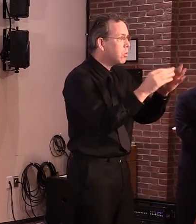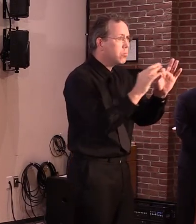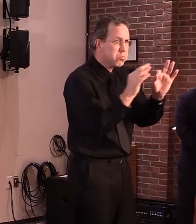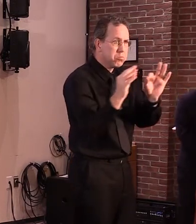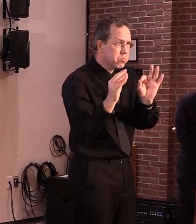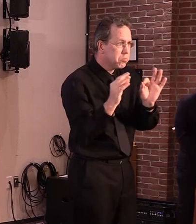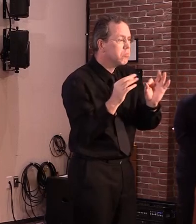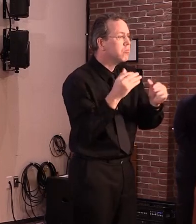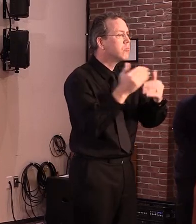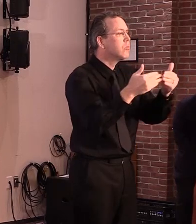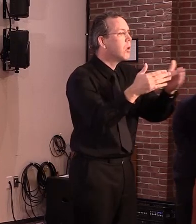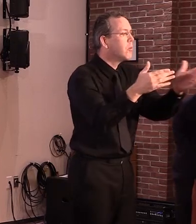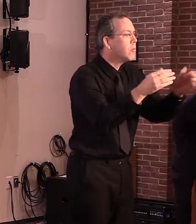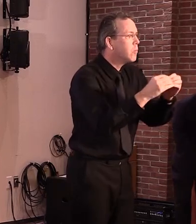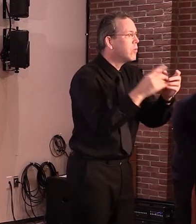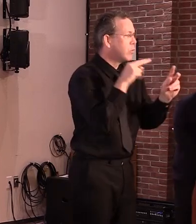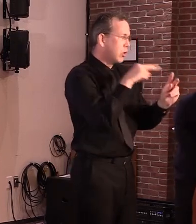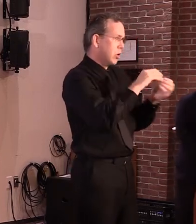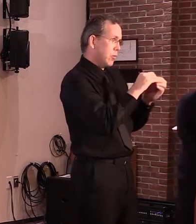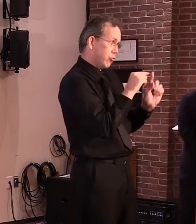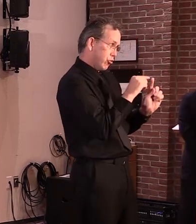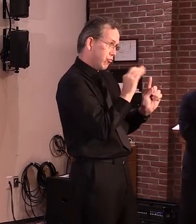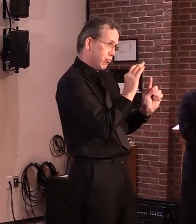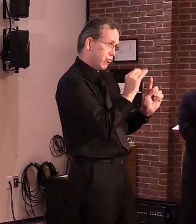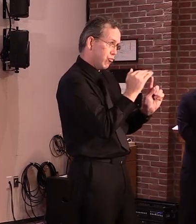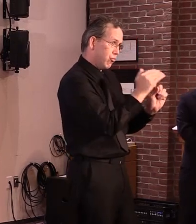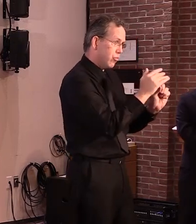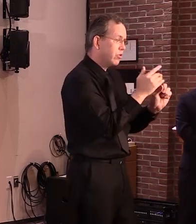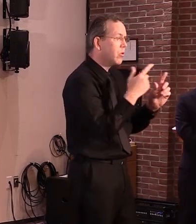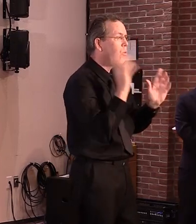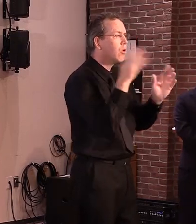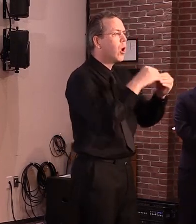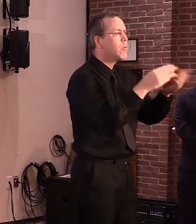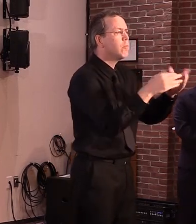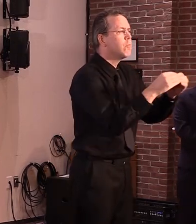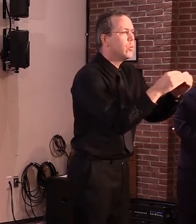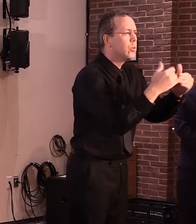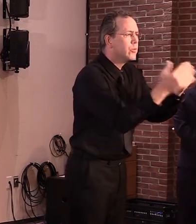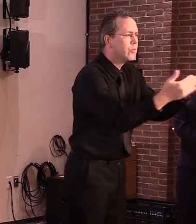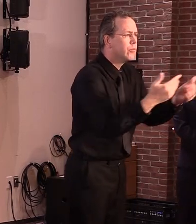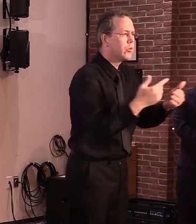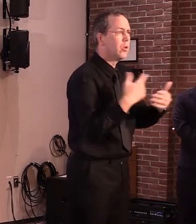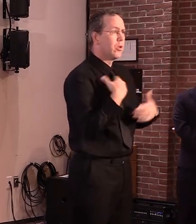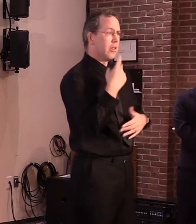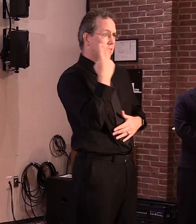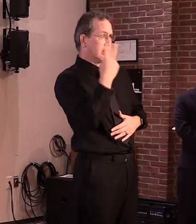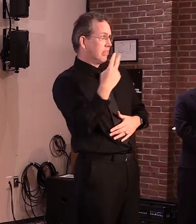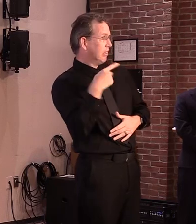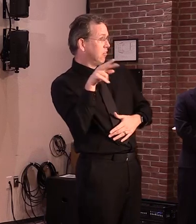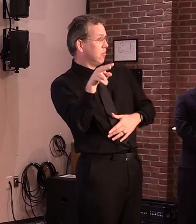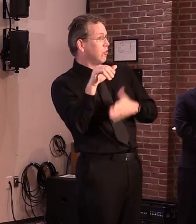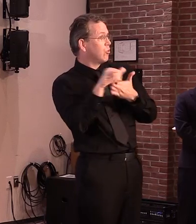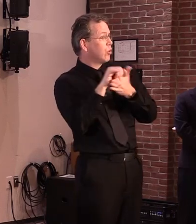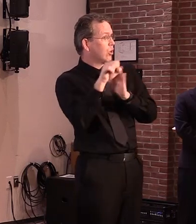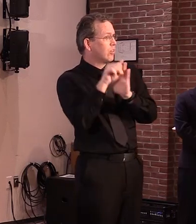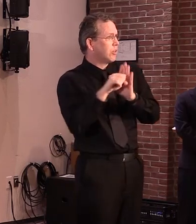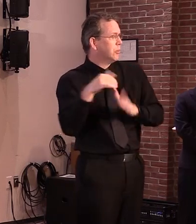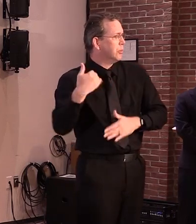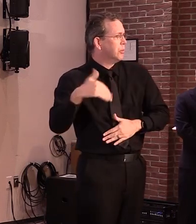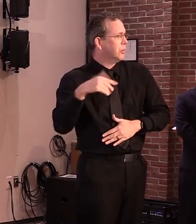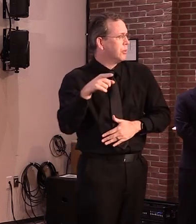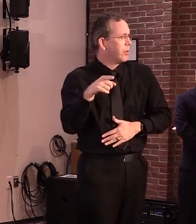mean, we've seen a dramatic change, or I've seen a dramatic change in some of the numbers in New York, for instance, over the last week. They're